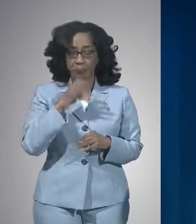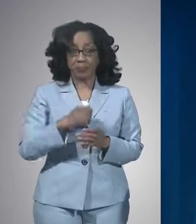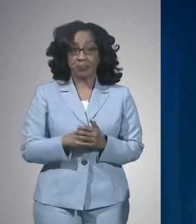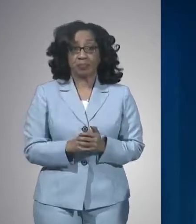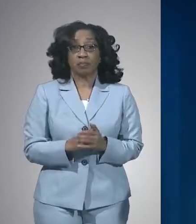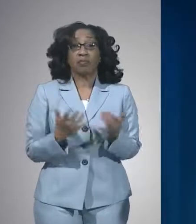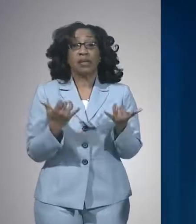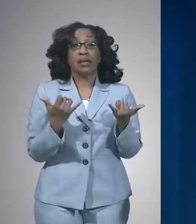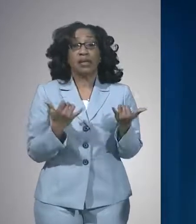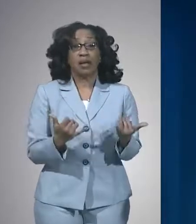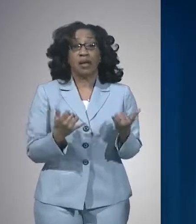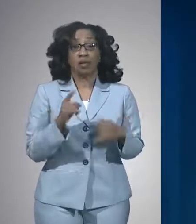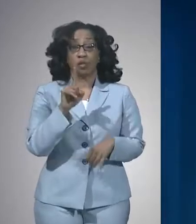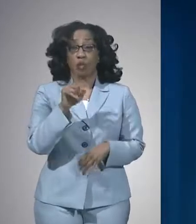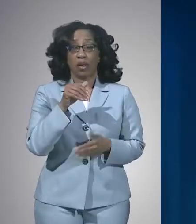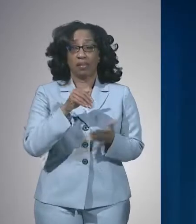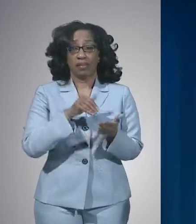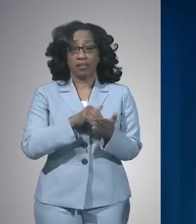Currently, there are